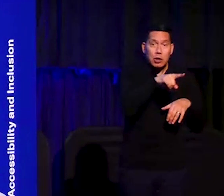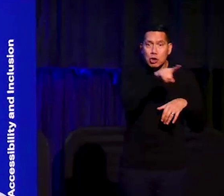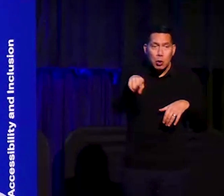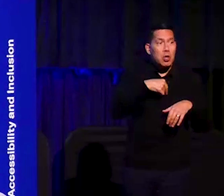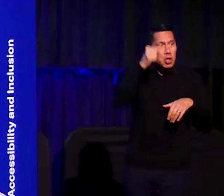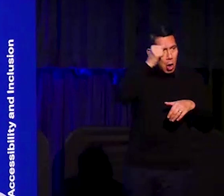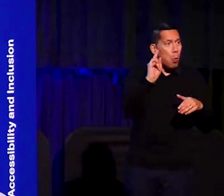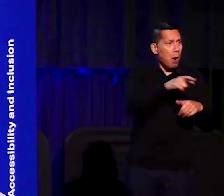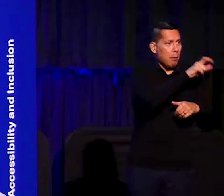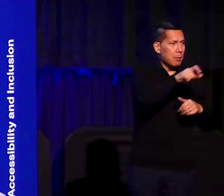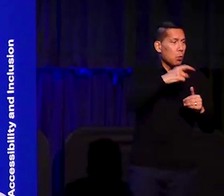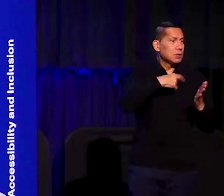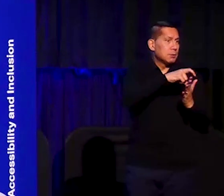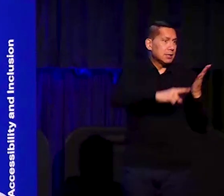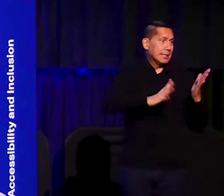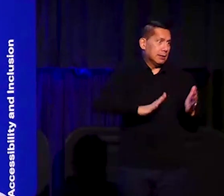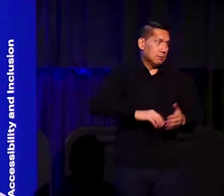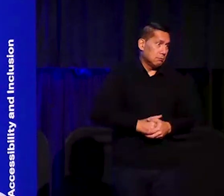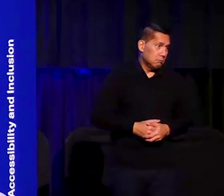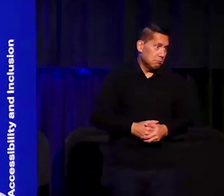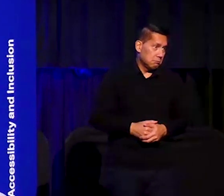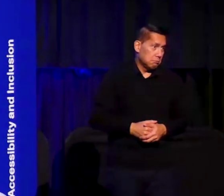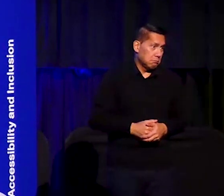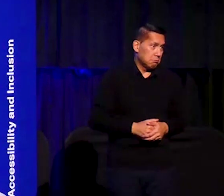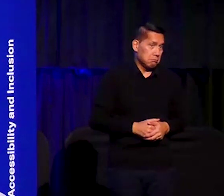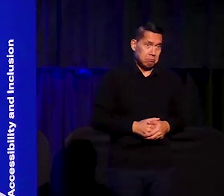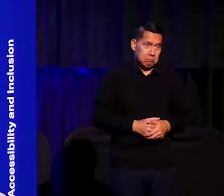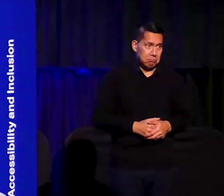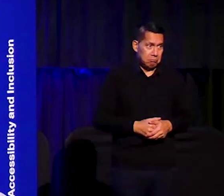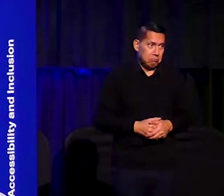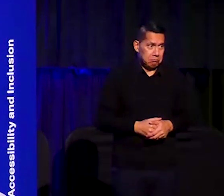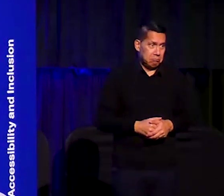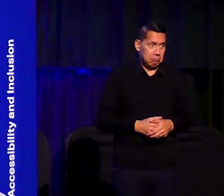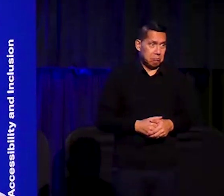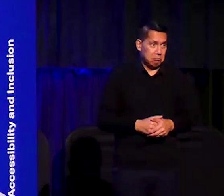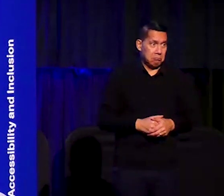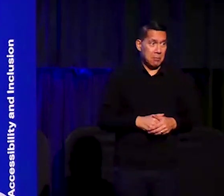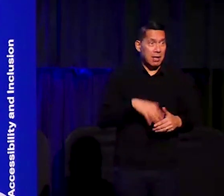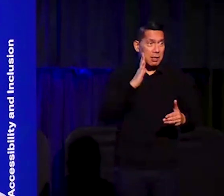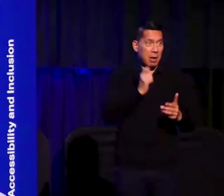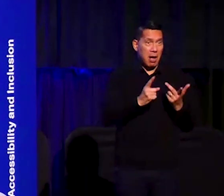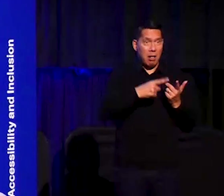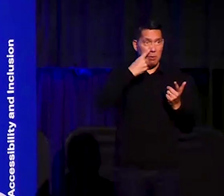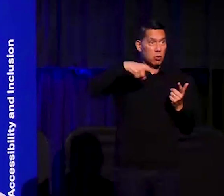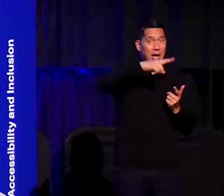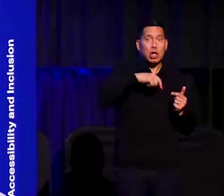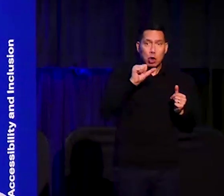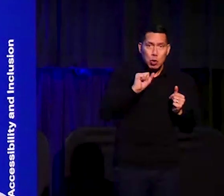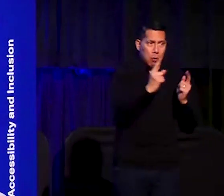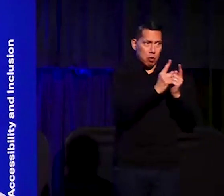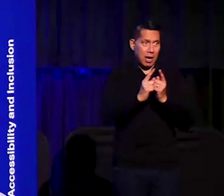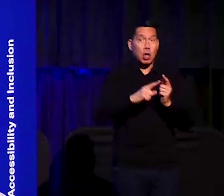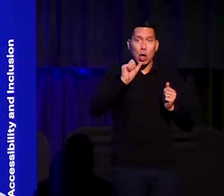with disabilities need. And it doesn't matter what anybody else's users with disabilities need. It's yours and your product, and you know them better